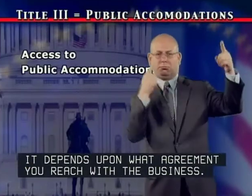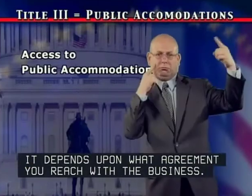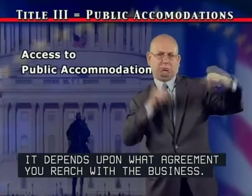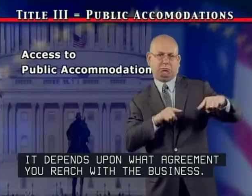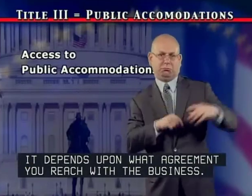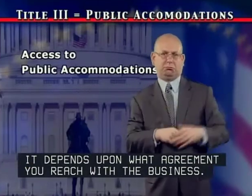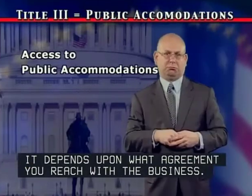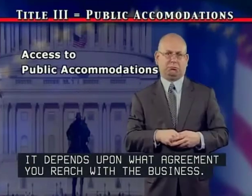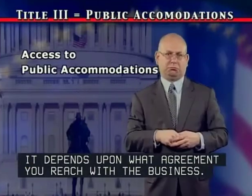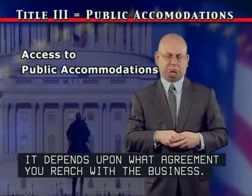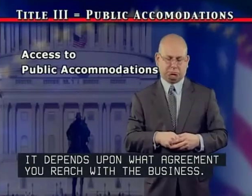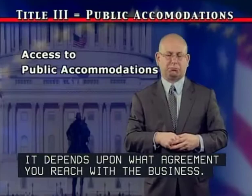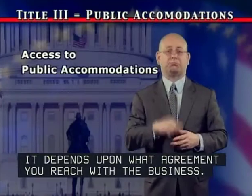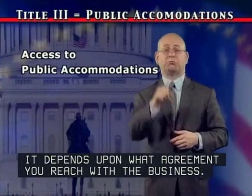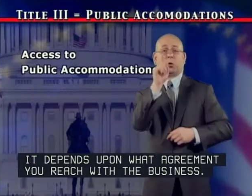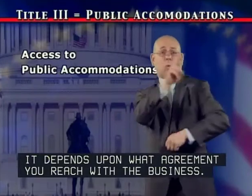upon what agreement you reach with the business.